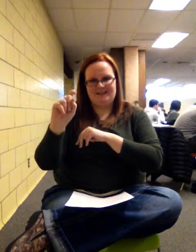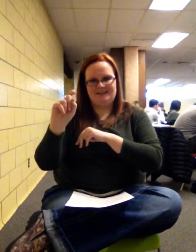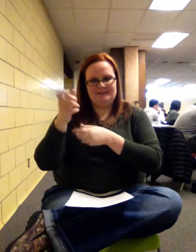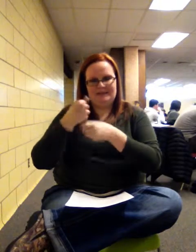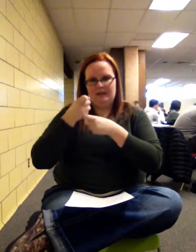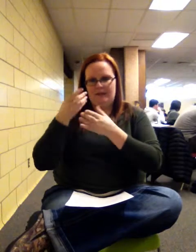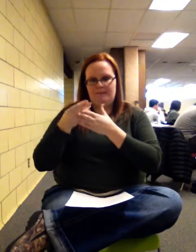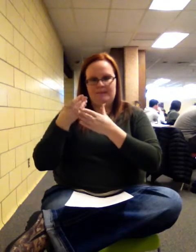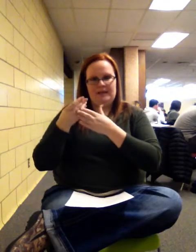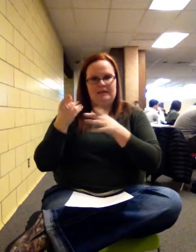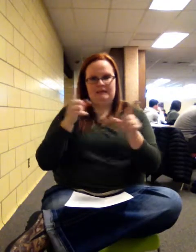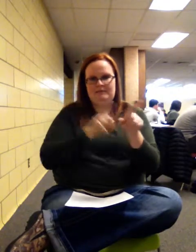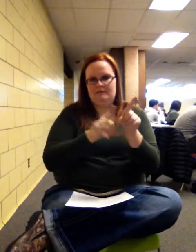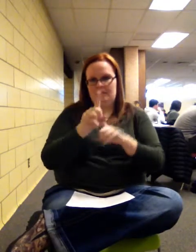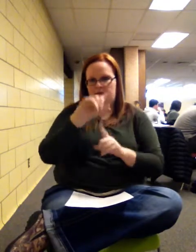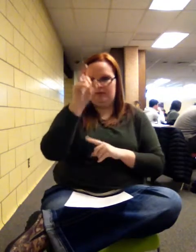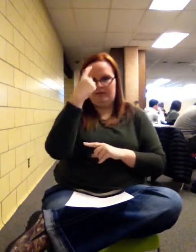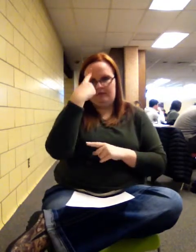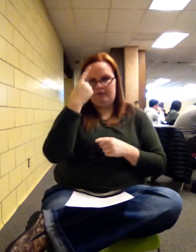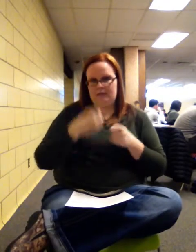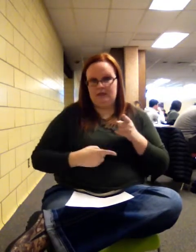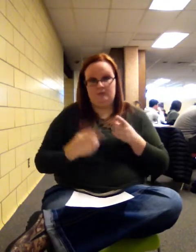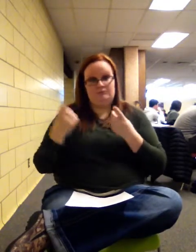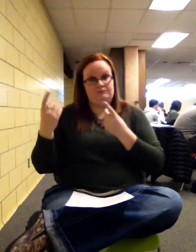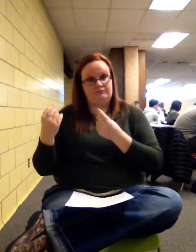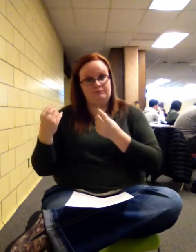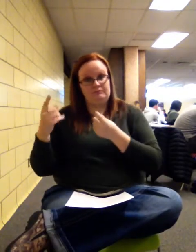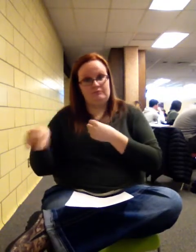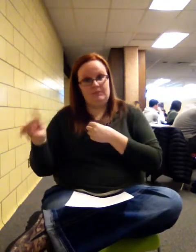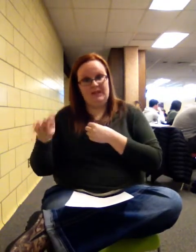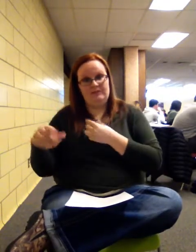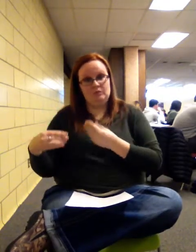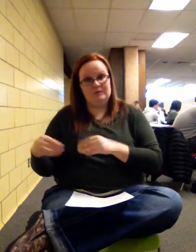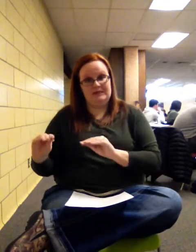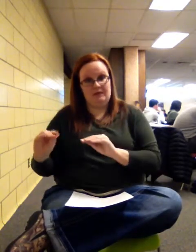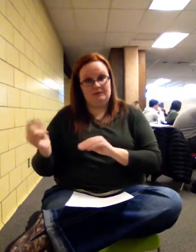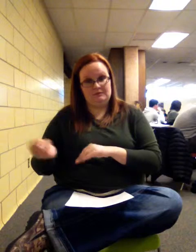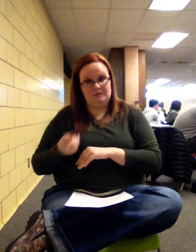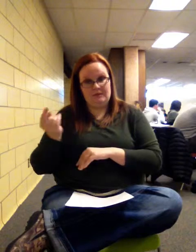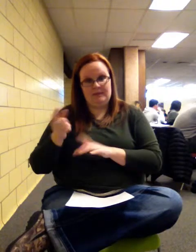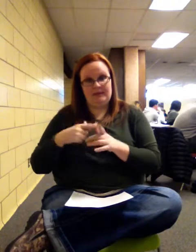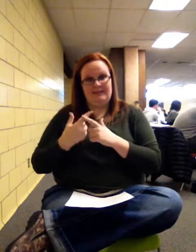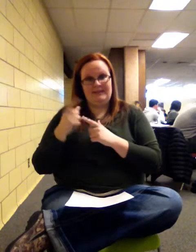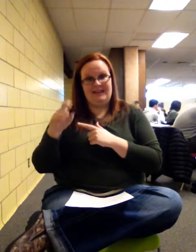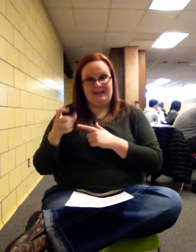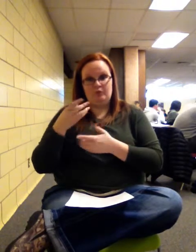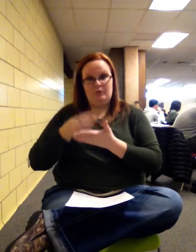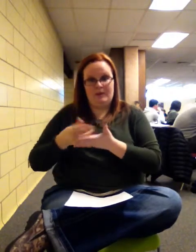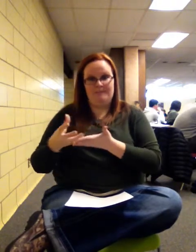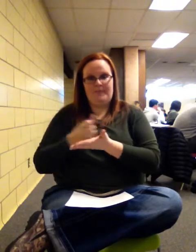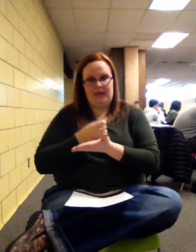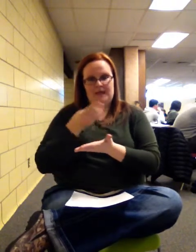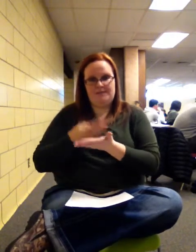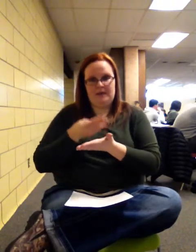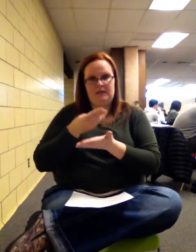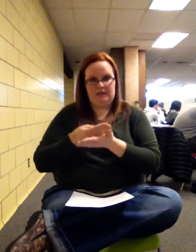can. What they have to do is they have to make a sale. And then they have to make money from making that sale. So